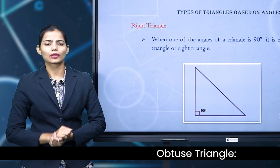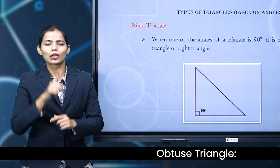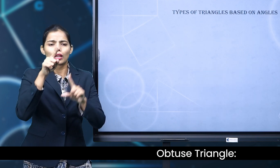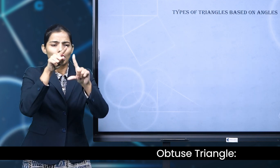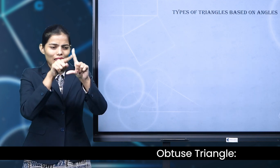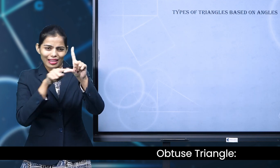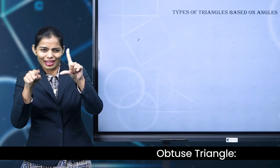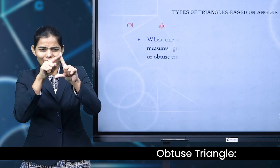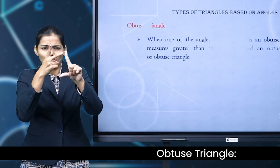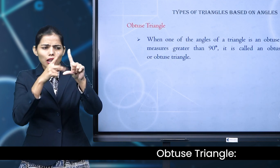Obtuse triangle.